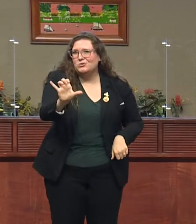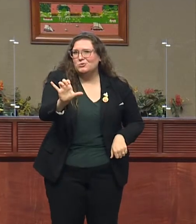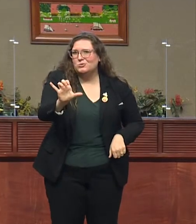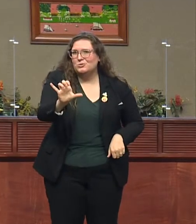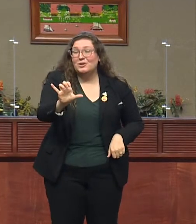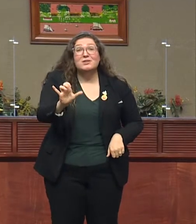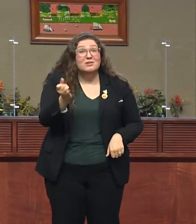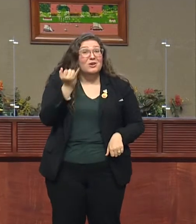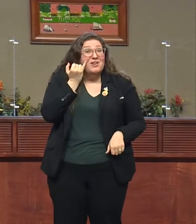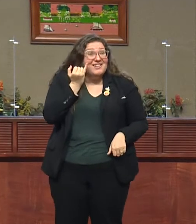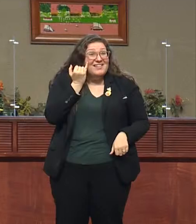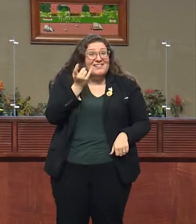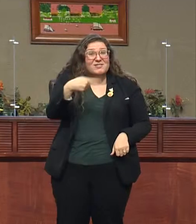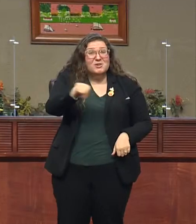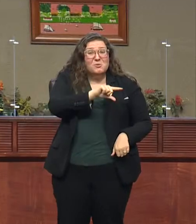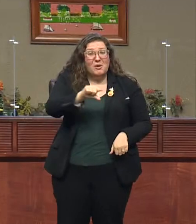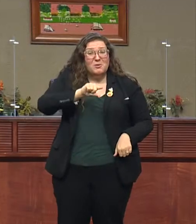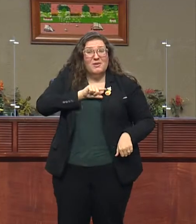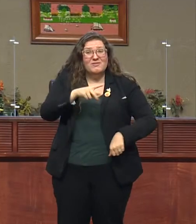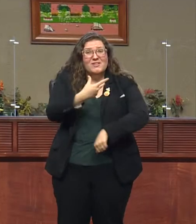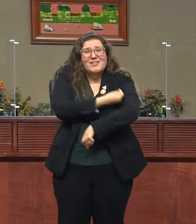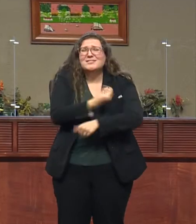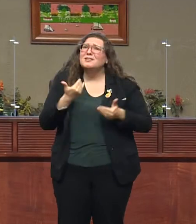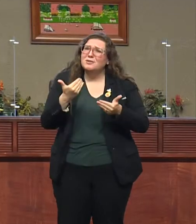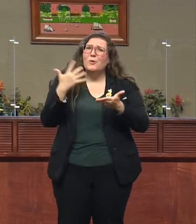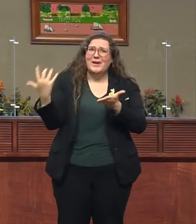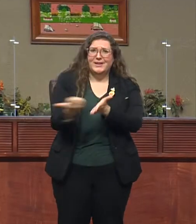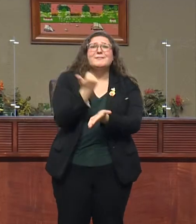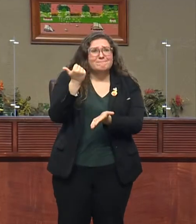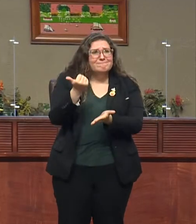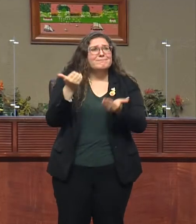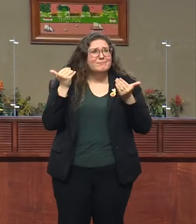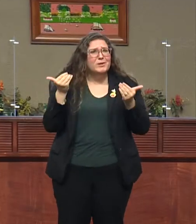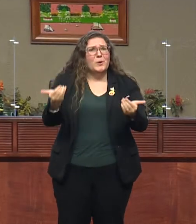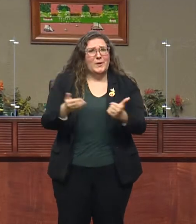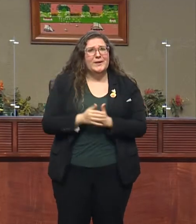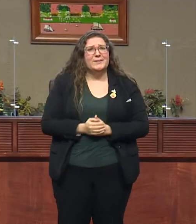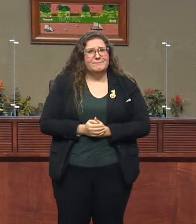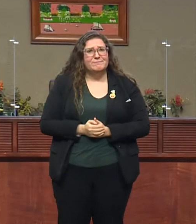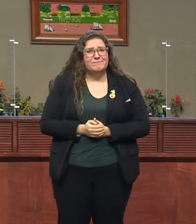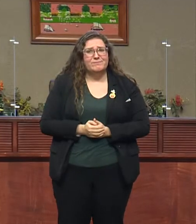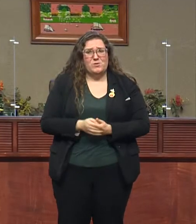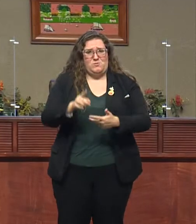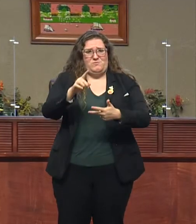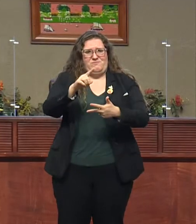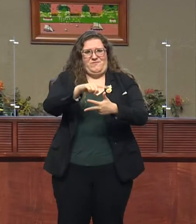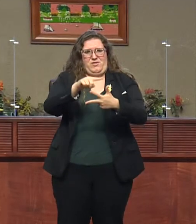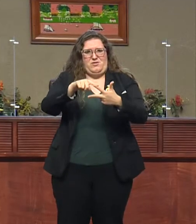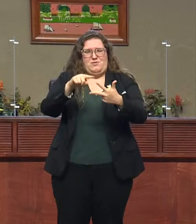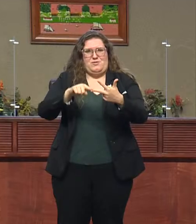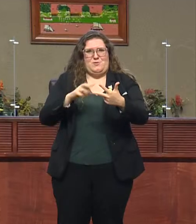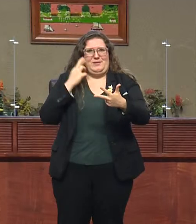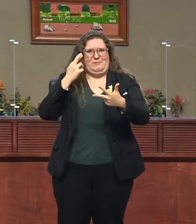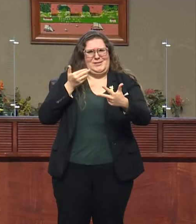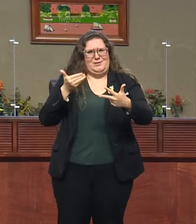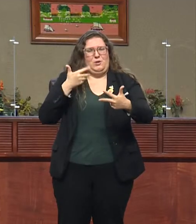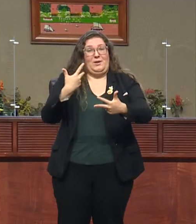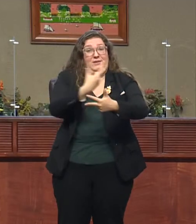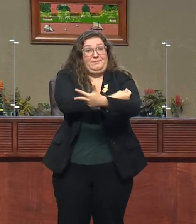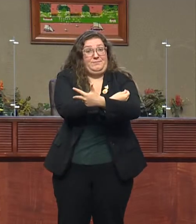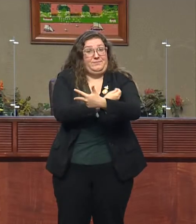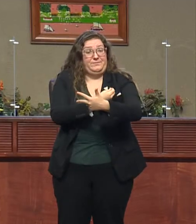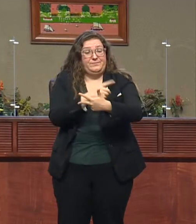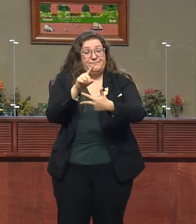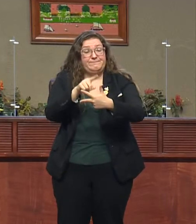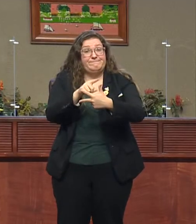for you and you have the possibility to be vaccinated, get vaccinated. There are 3 main reasons to be vaccinated.